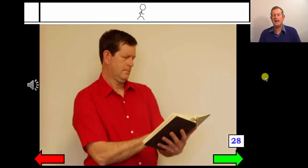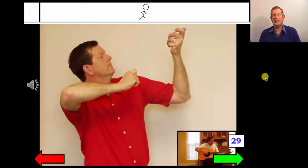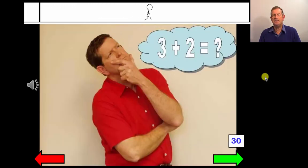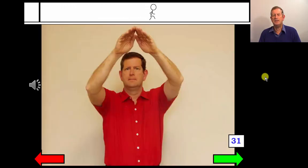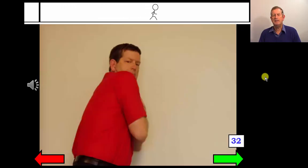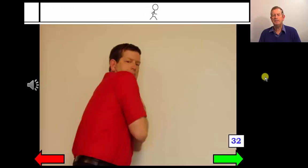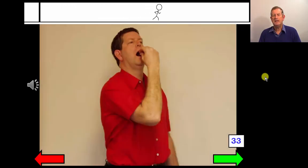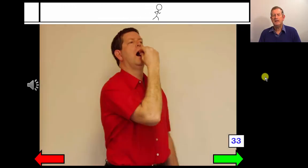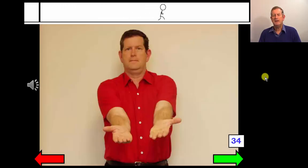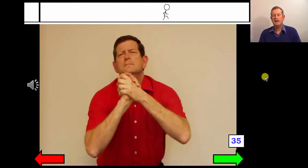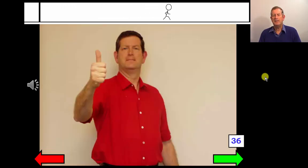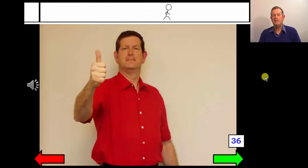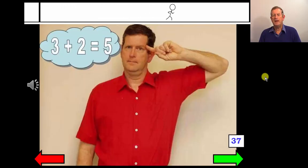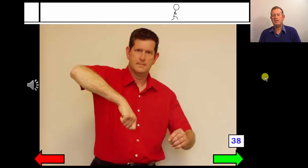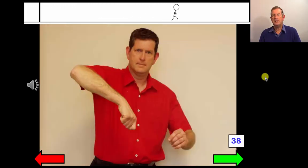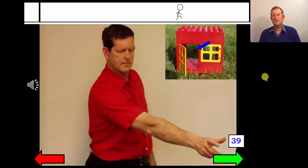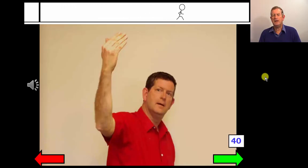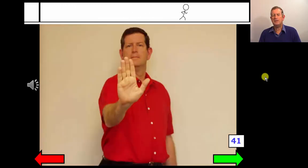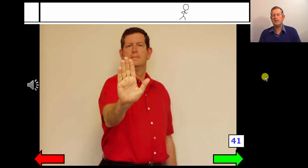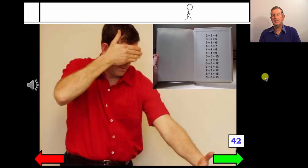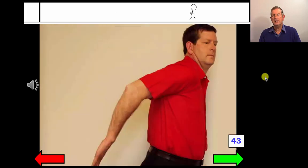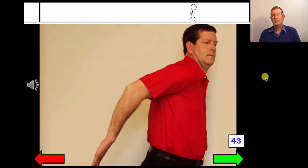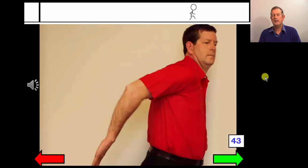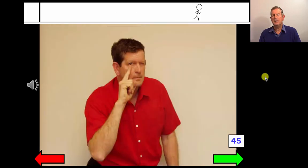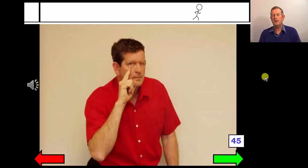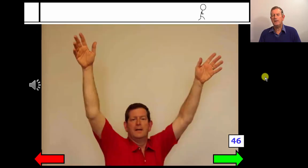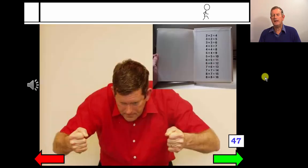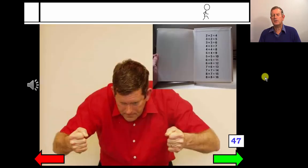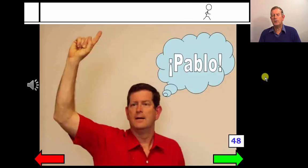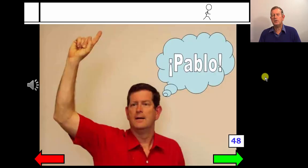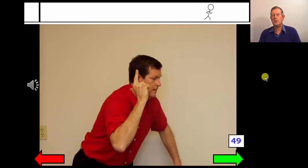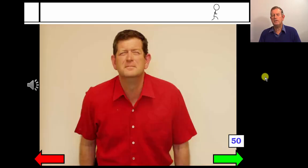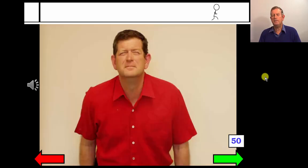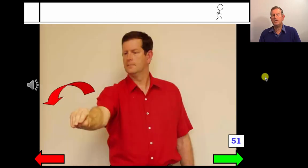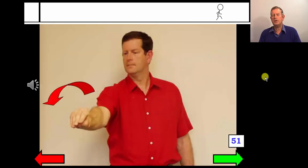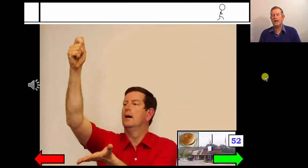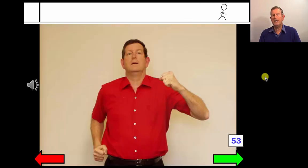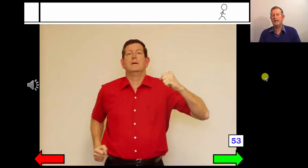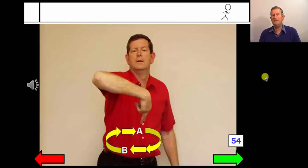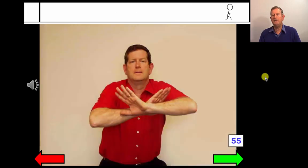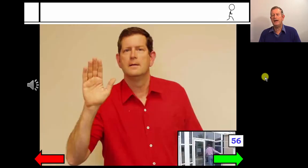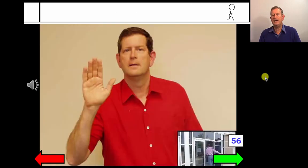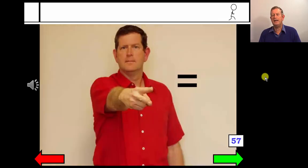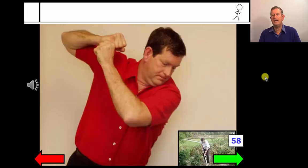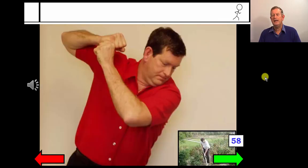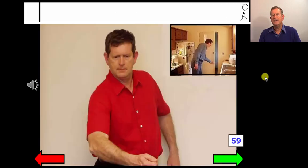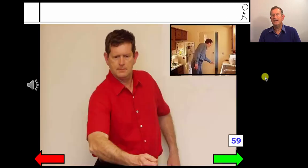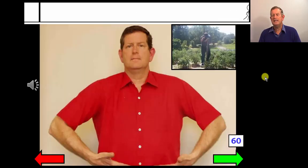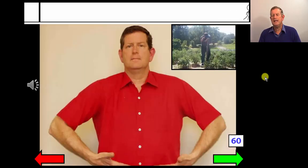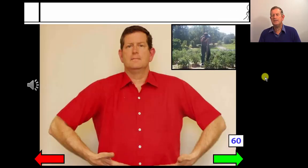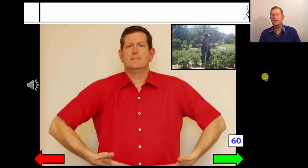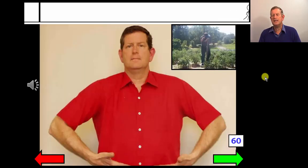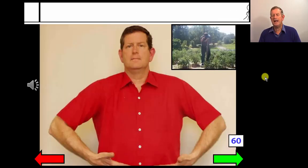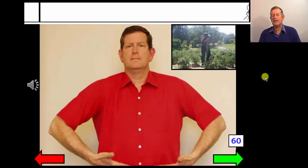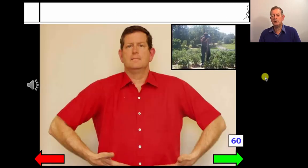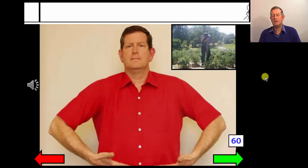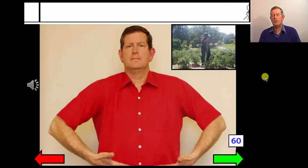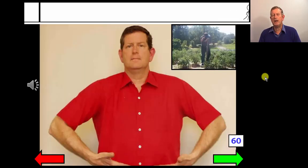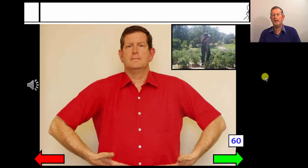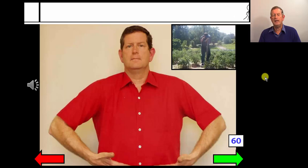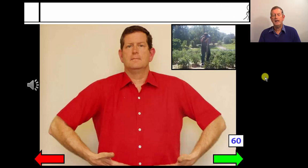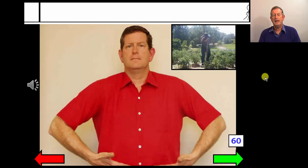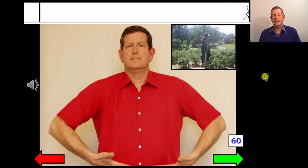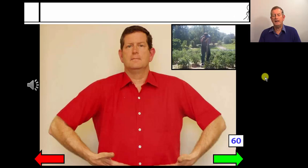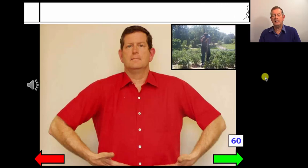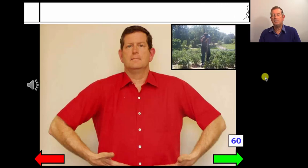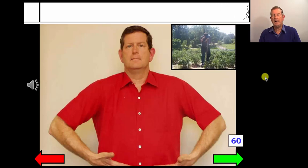60 times? I'm advancing, and the little man is going toward the finish line, and finally the team says the last one